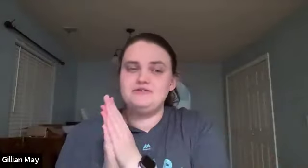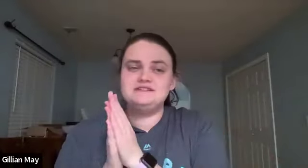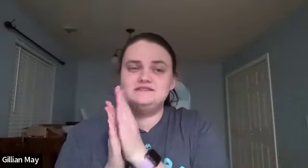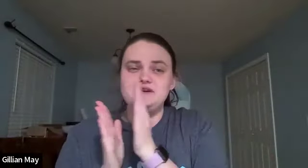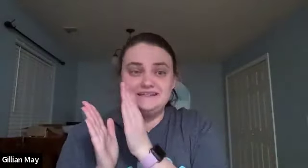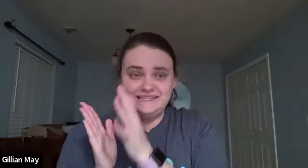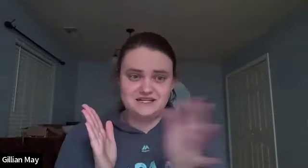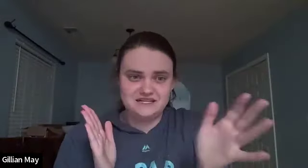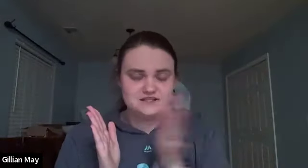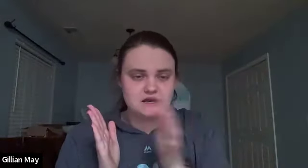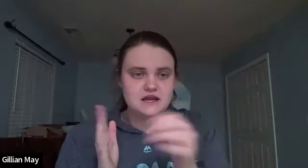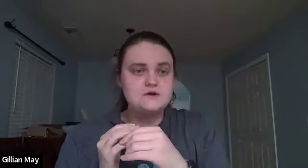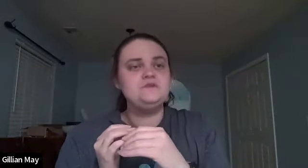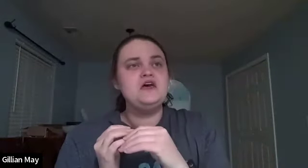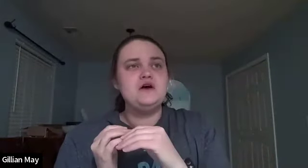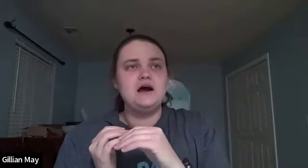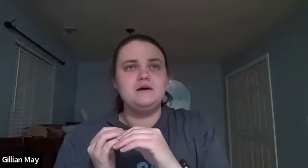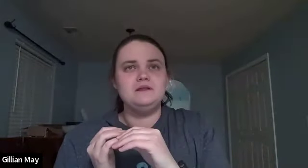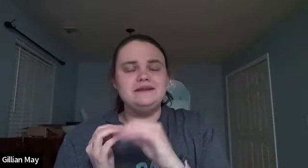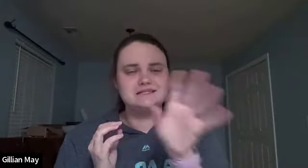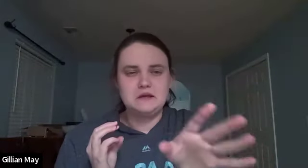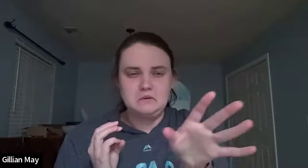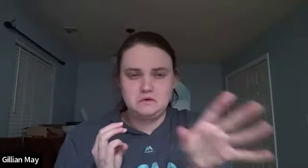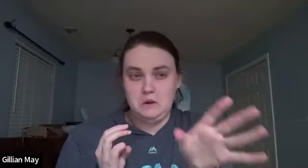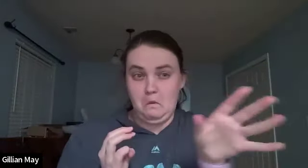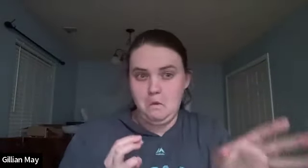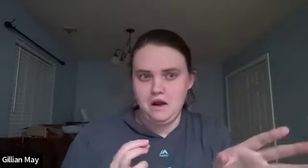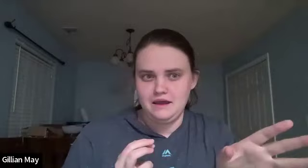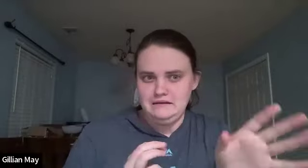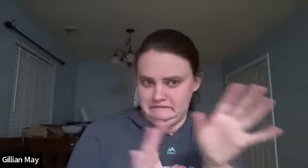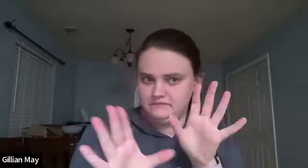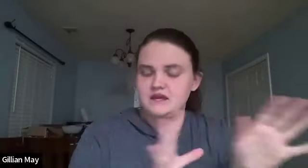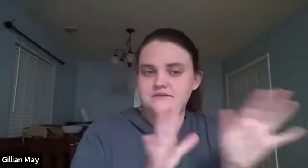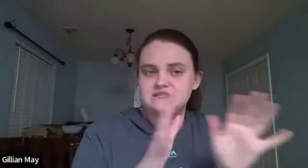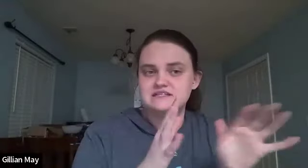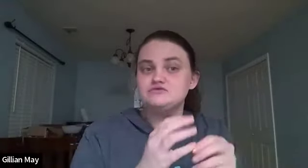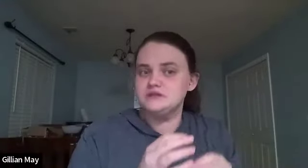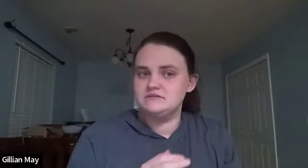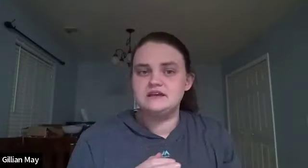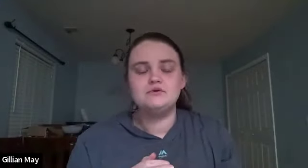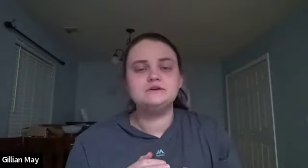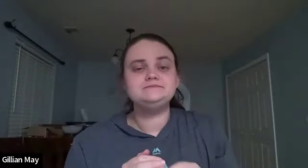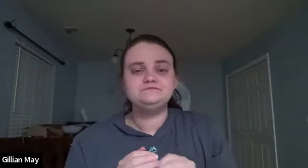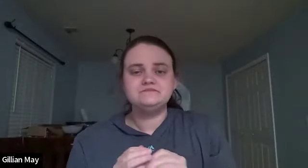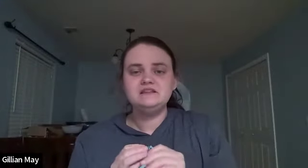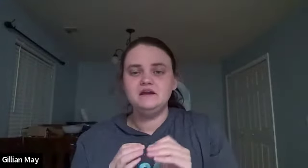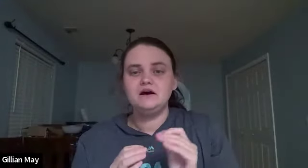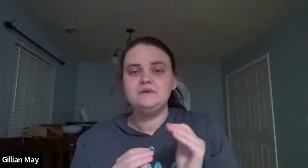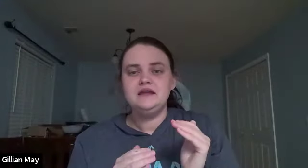this is very tedious right now. Let me explain real quick why the ABCs are really, really important.